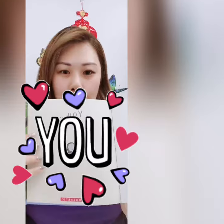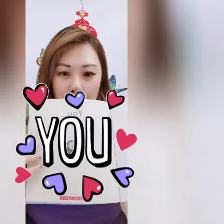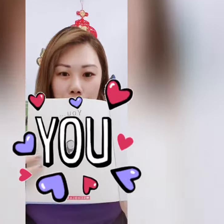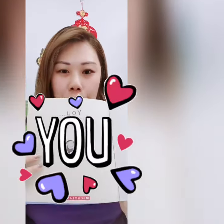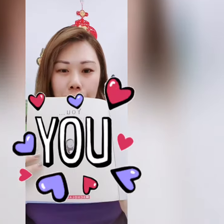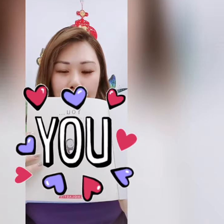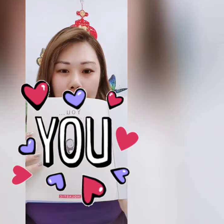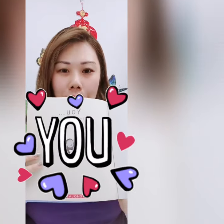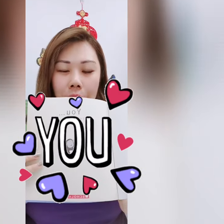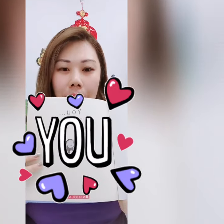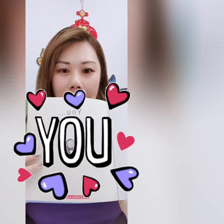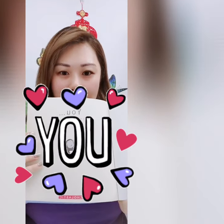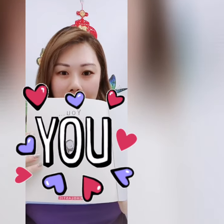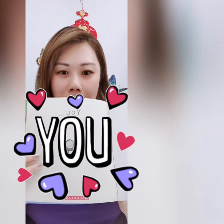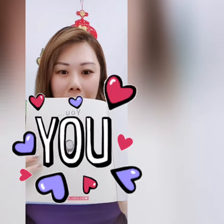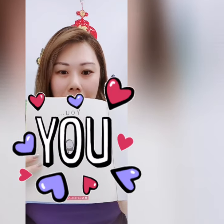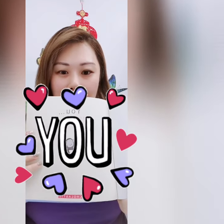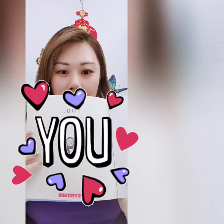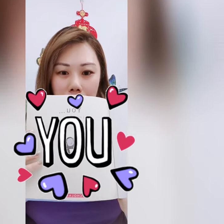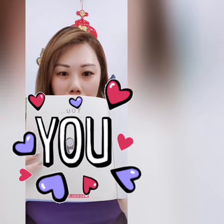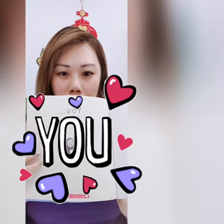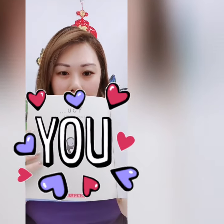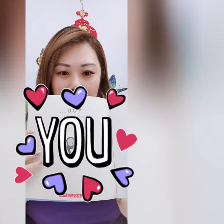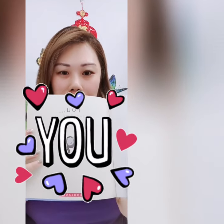You, Emma Dodd.